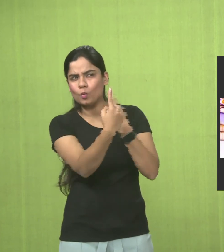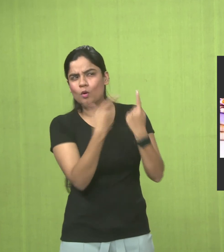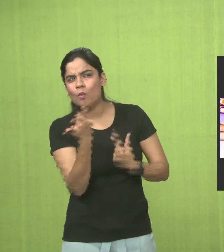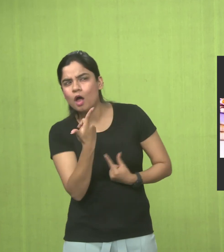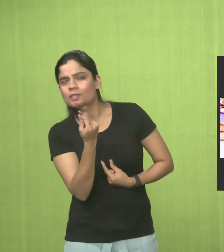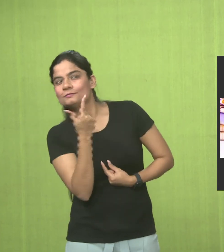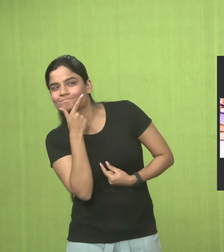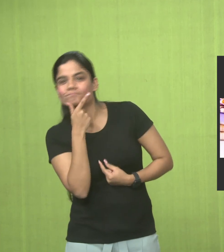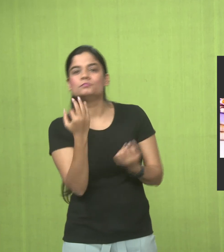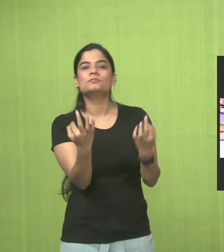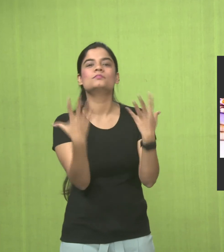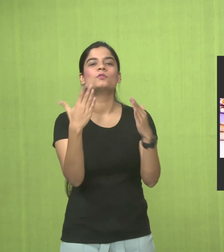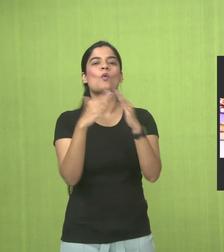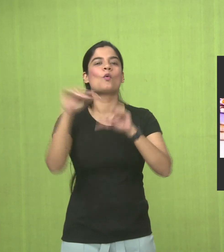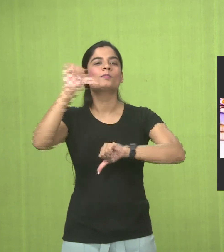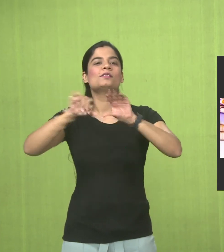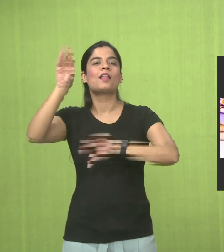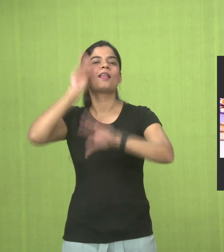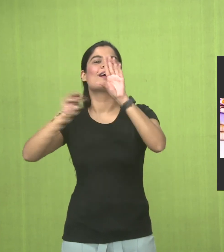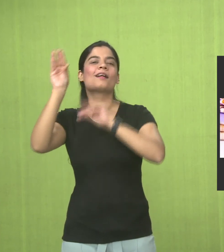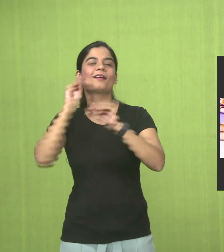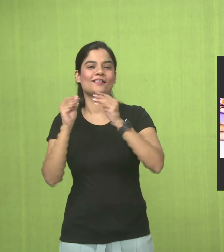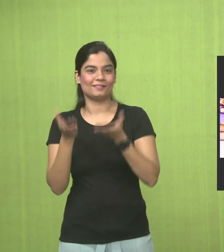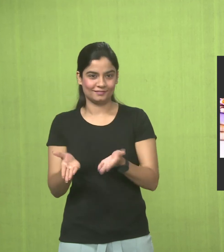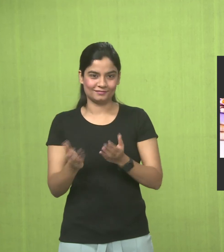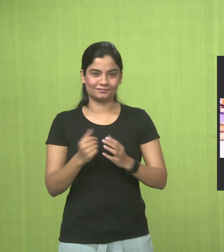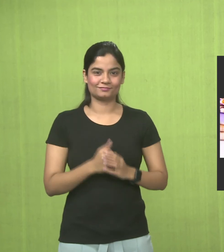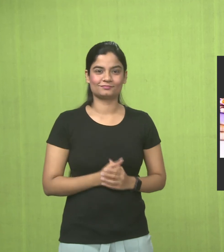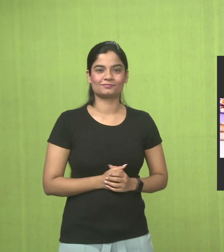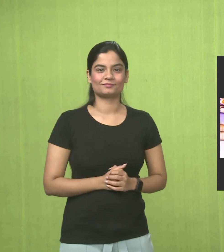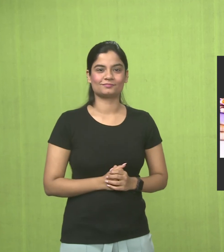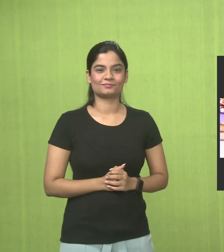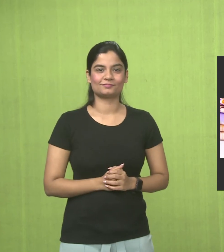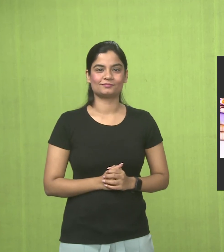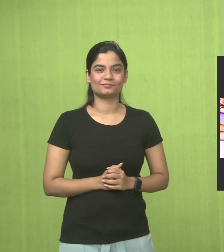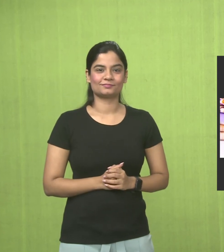its textile finish, if it's meant for summers or for winters, you learn that at home science.